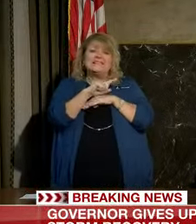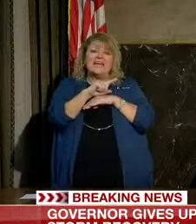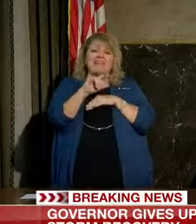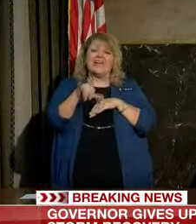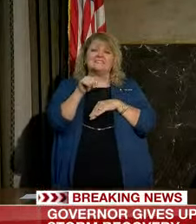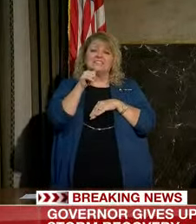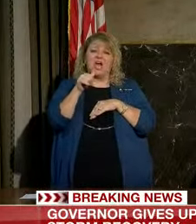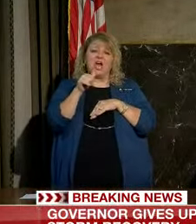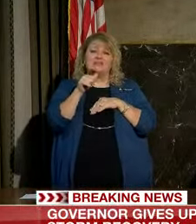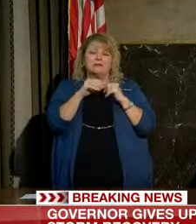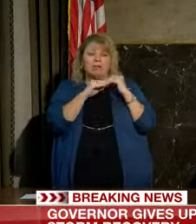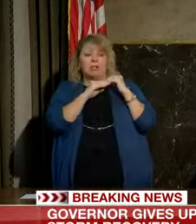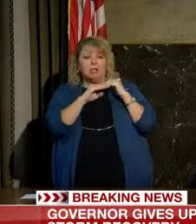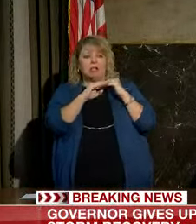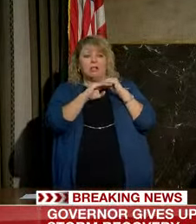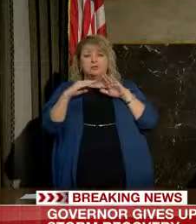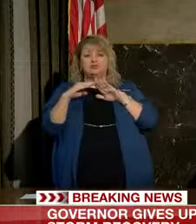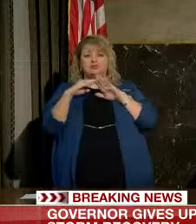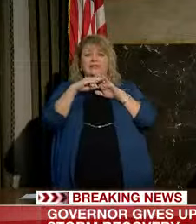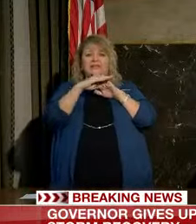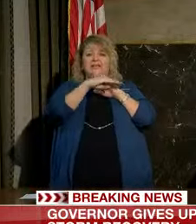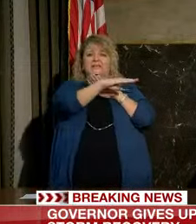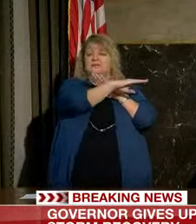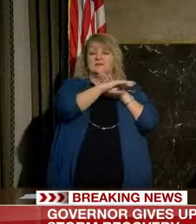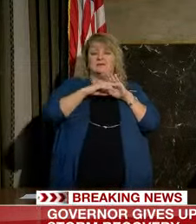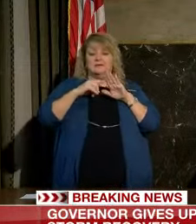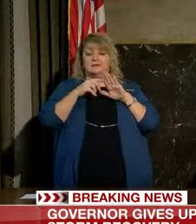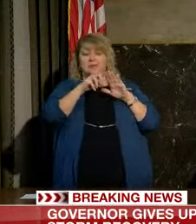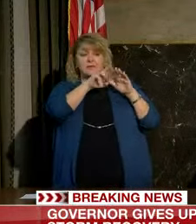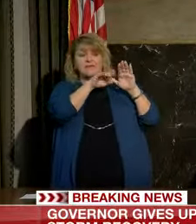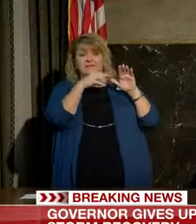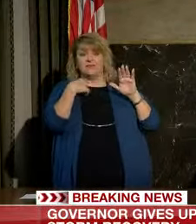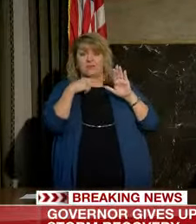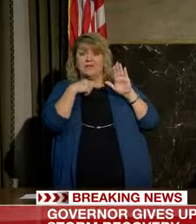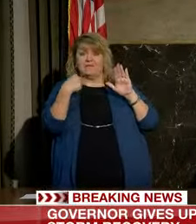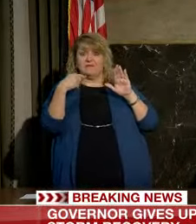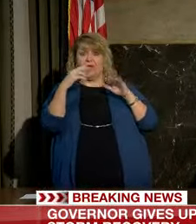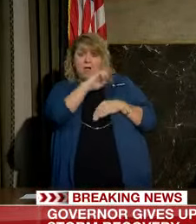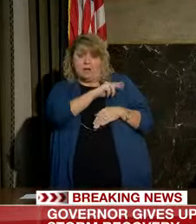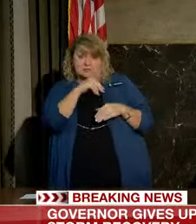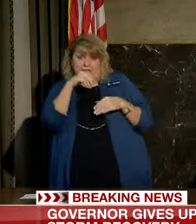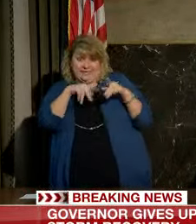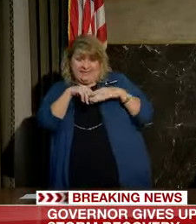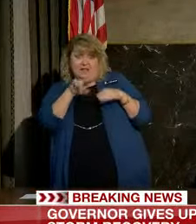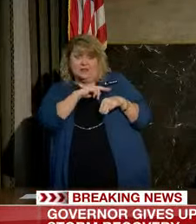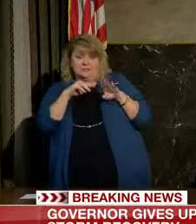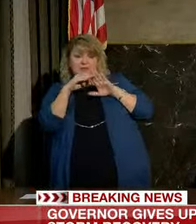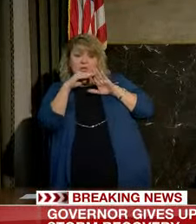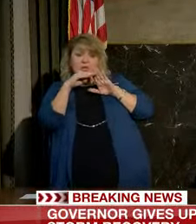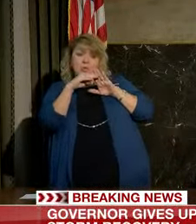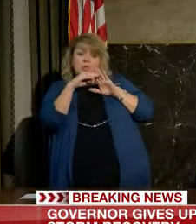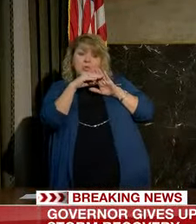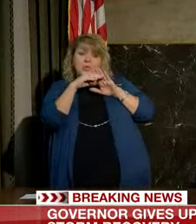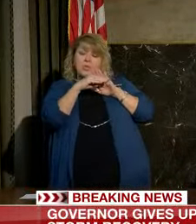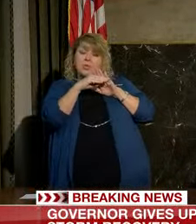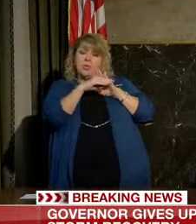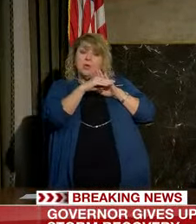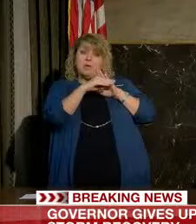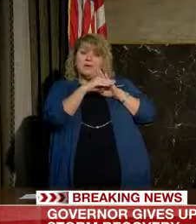trend make, but it always bears watching when you see a number that comes in different than what you've been experiencing.